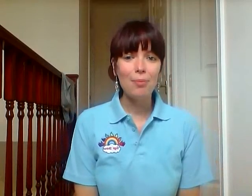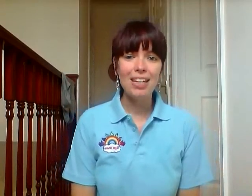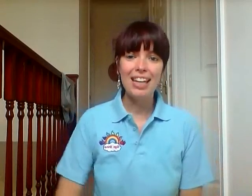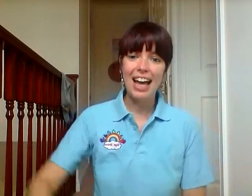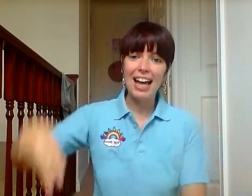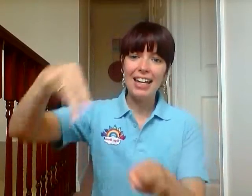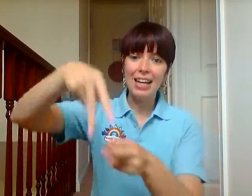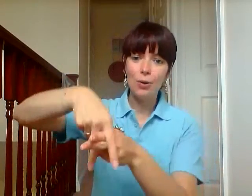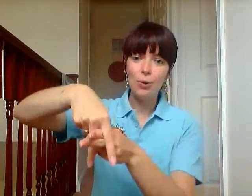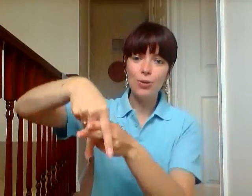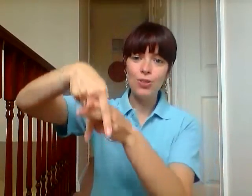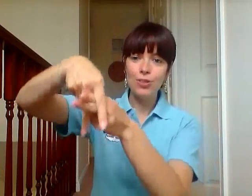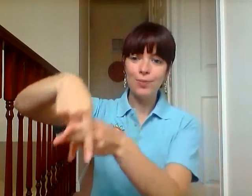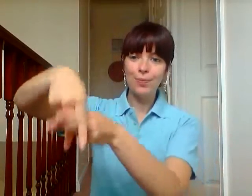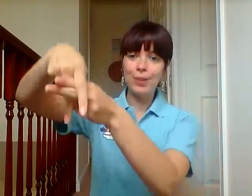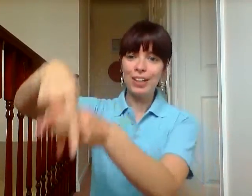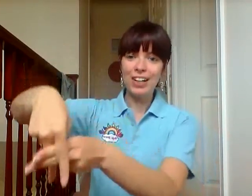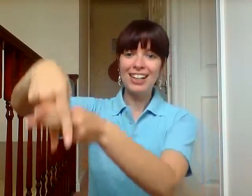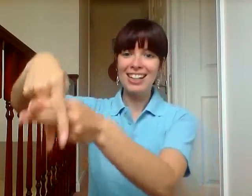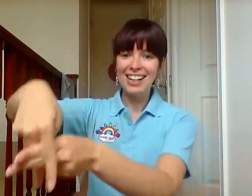he had a horse,